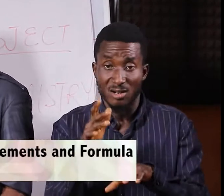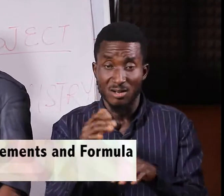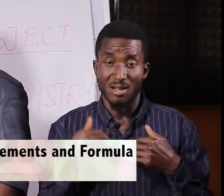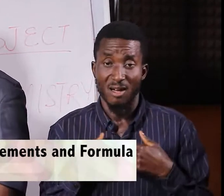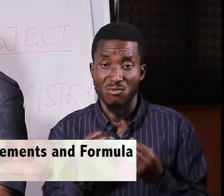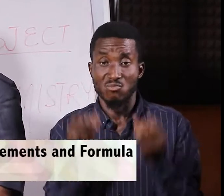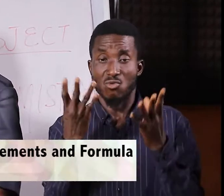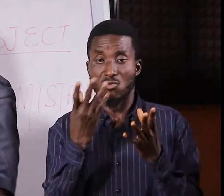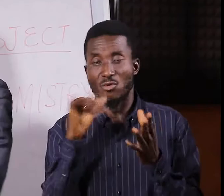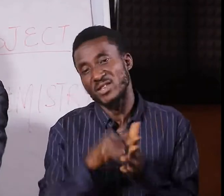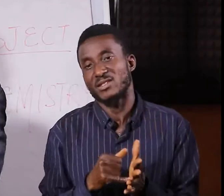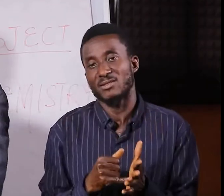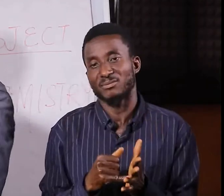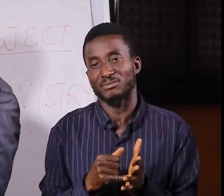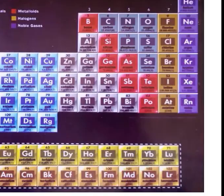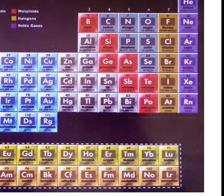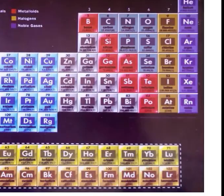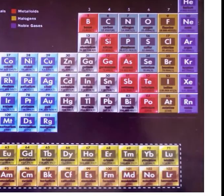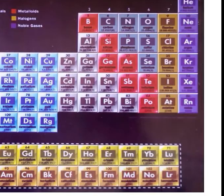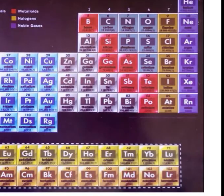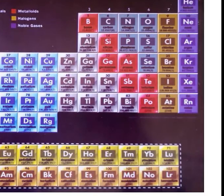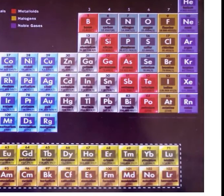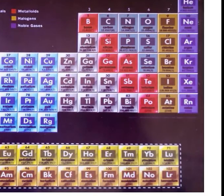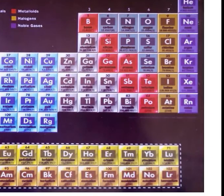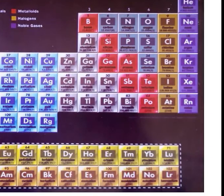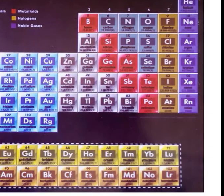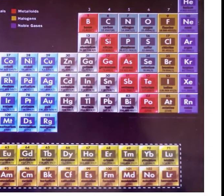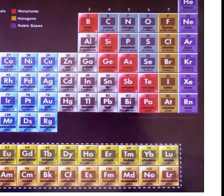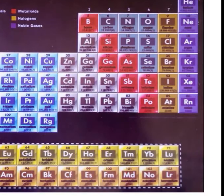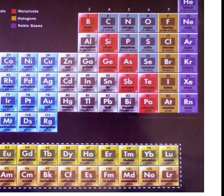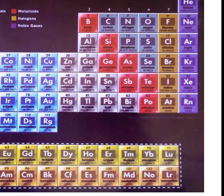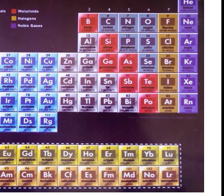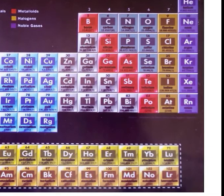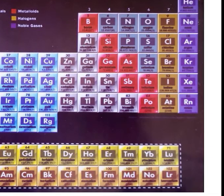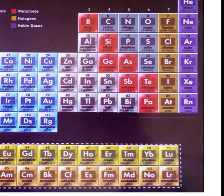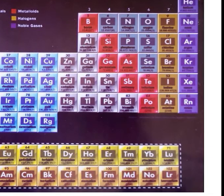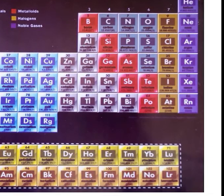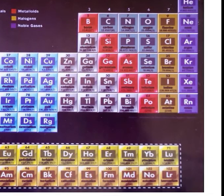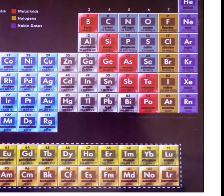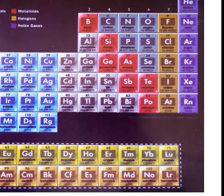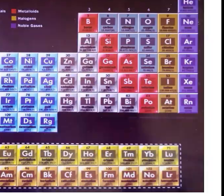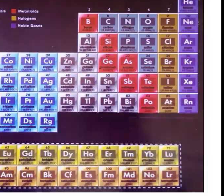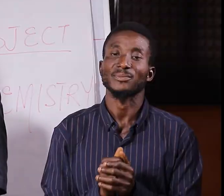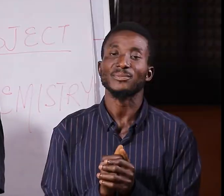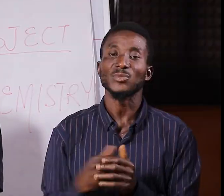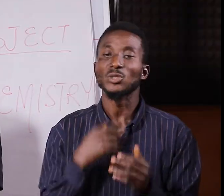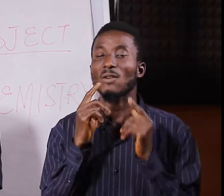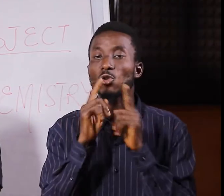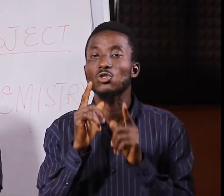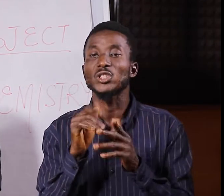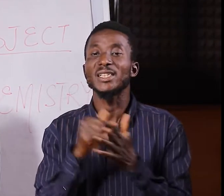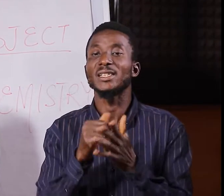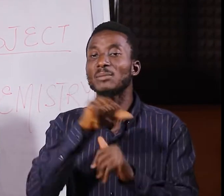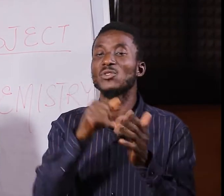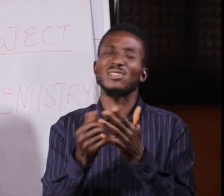or more of these elements. As you can see them on the periodic table, you can see the periodic table. We have discussed the periodic table